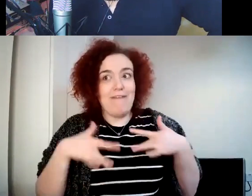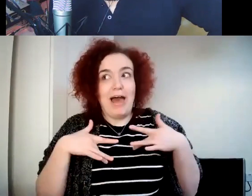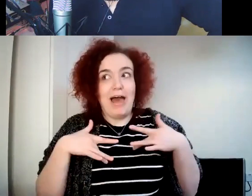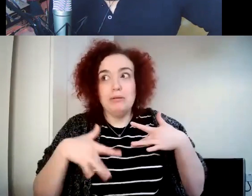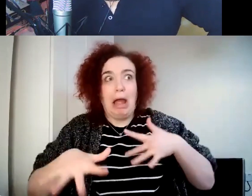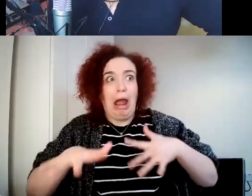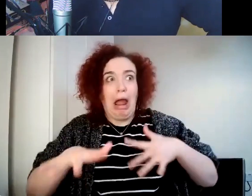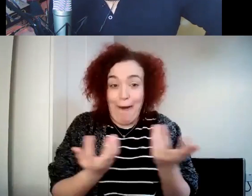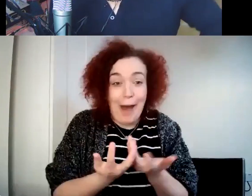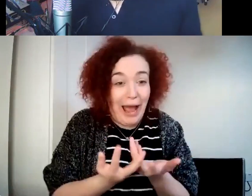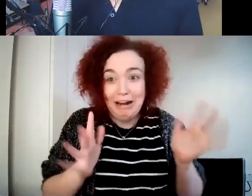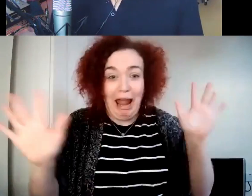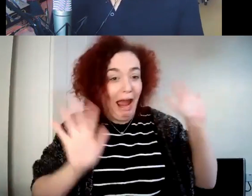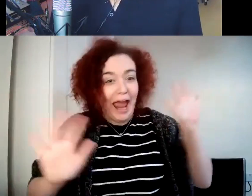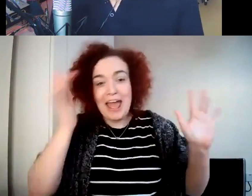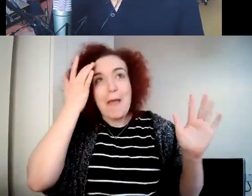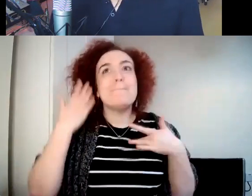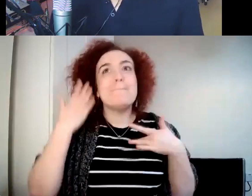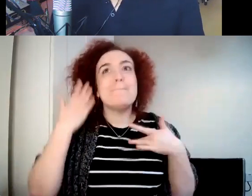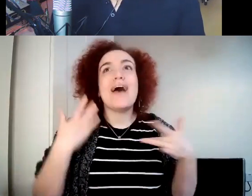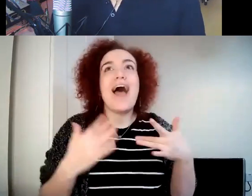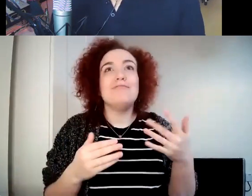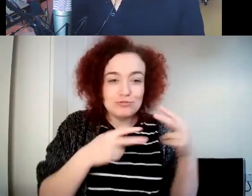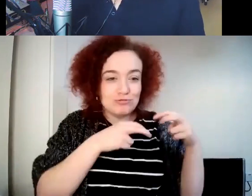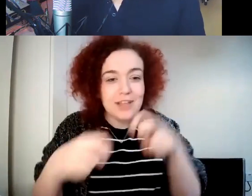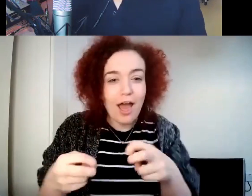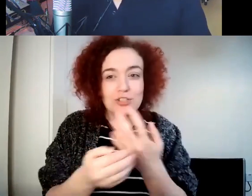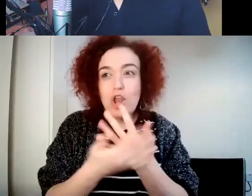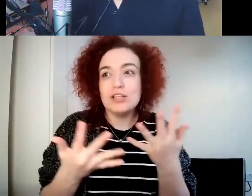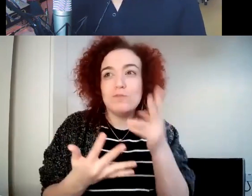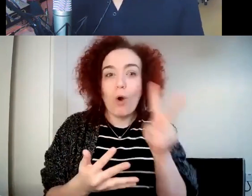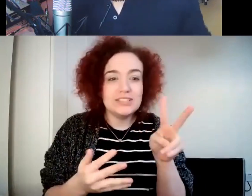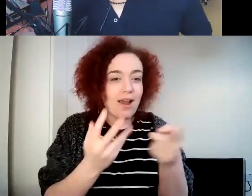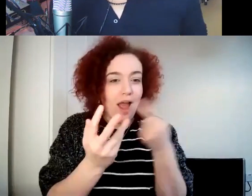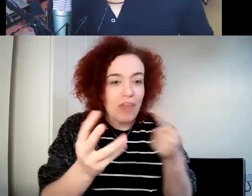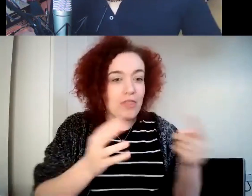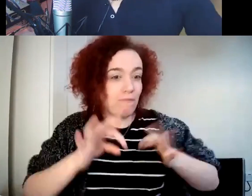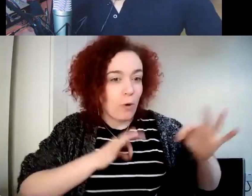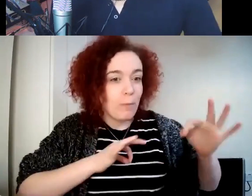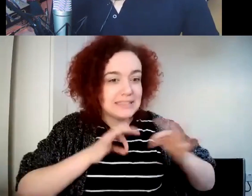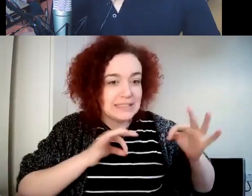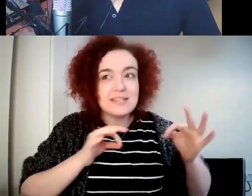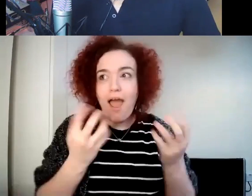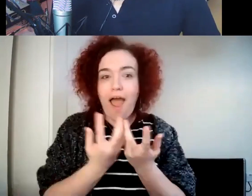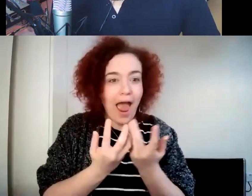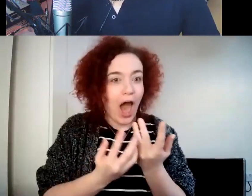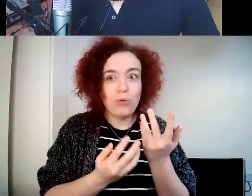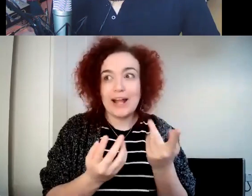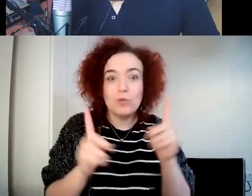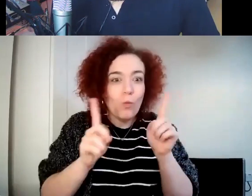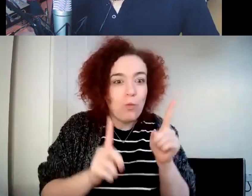Well, at the start, I certainly felt a little bit all at sea. I was really worried. I did a lot of research. I watched a lot of